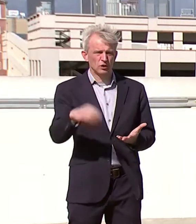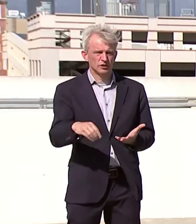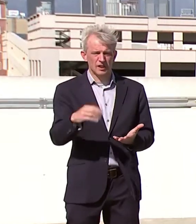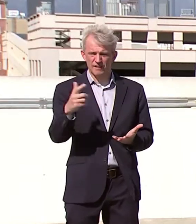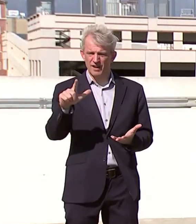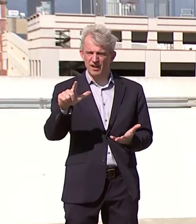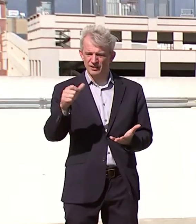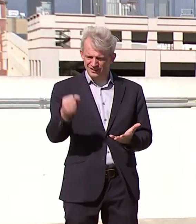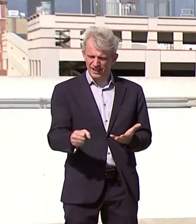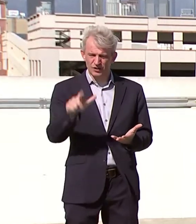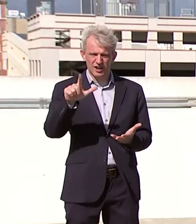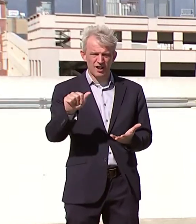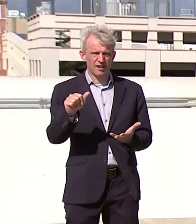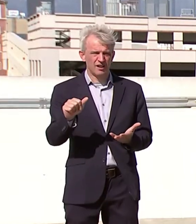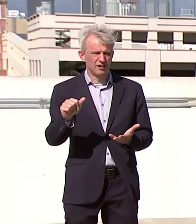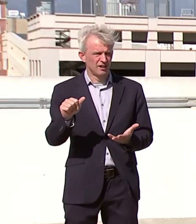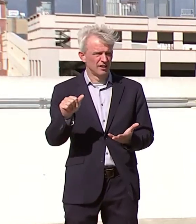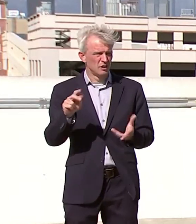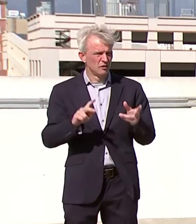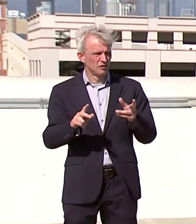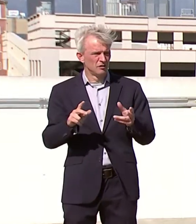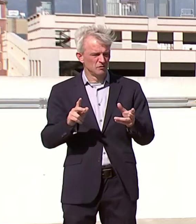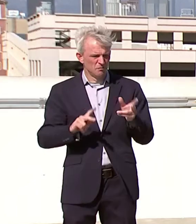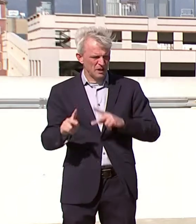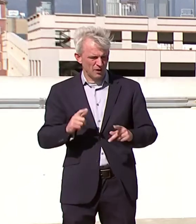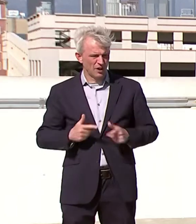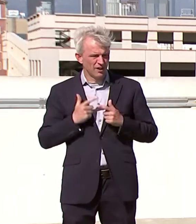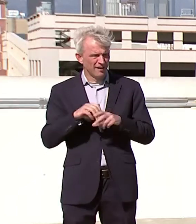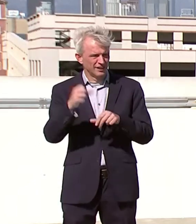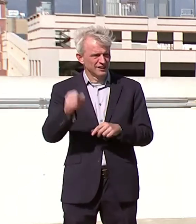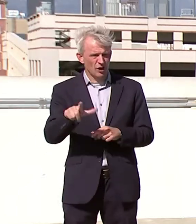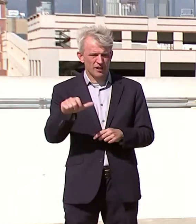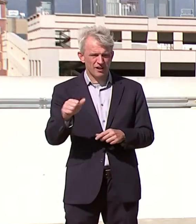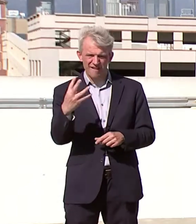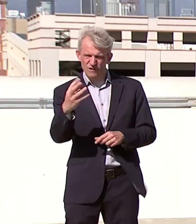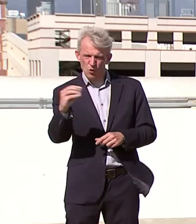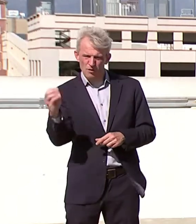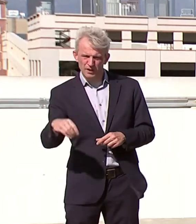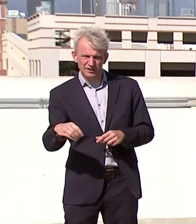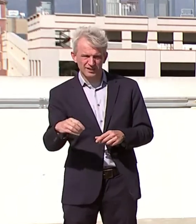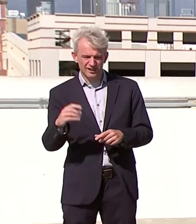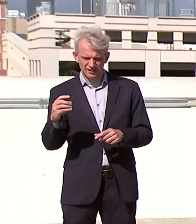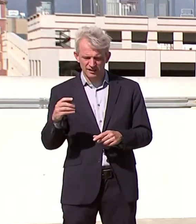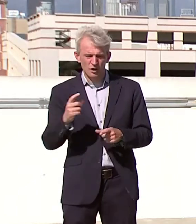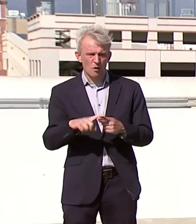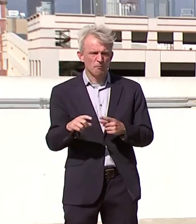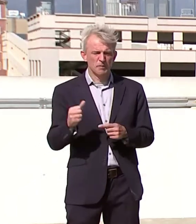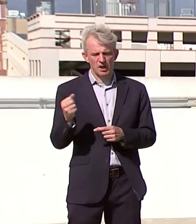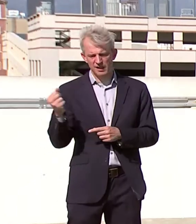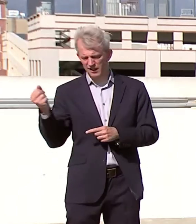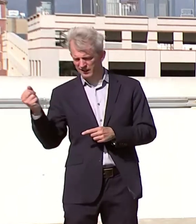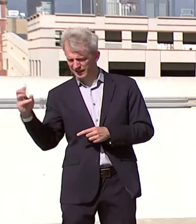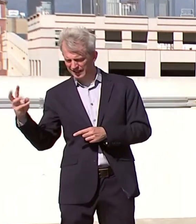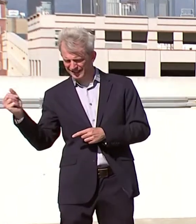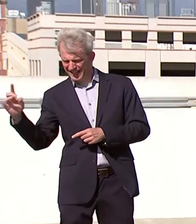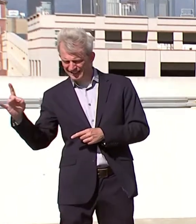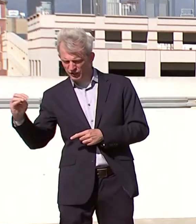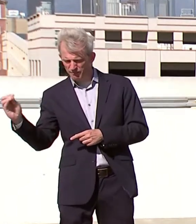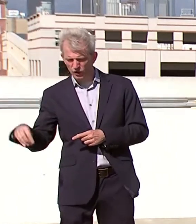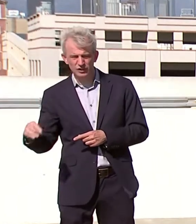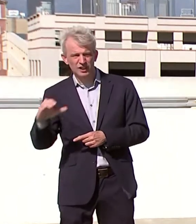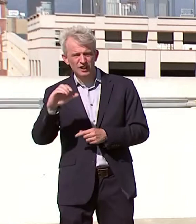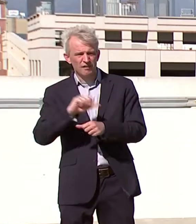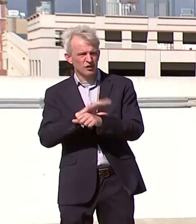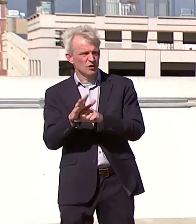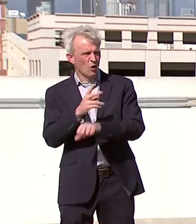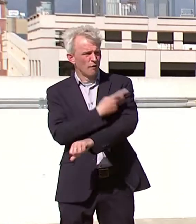been vaccinated as of mid-February. And yet 18% or 16% of the COVID-19 patients